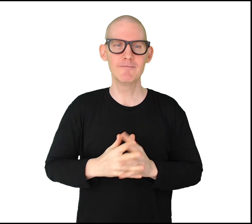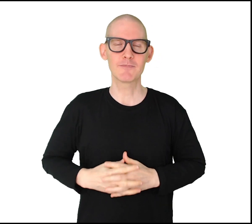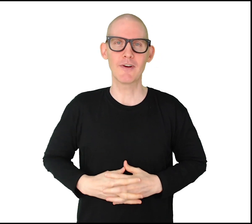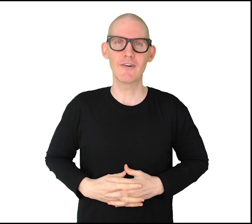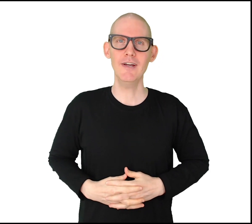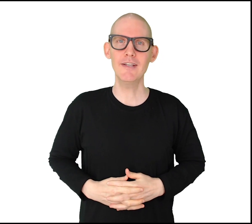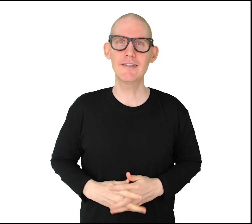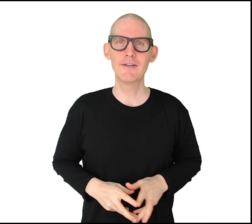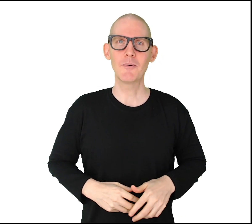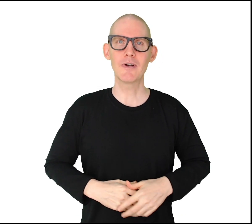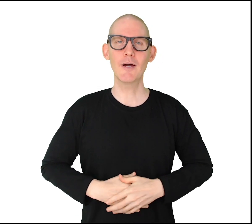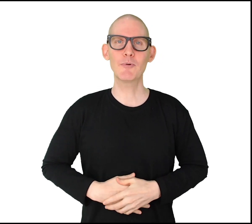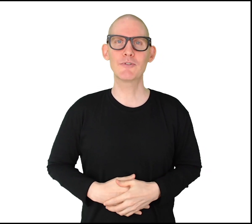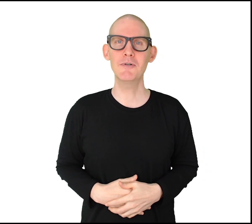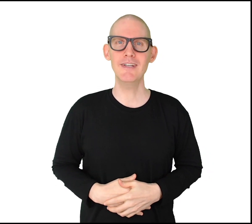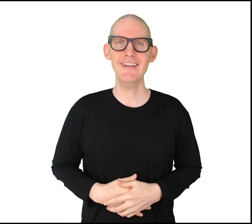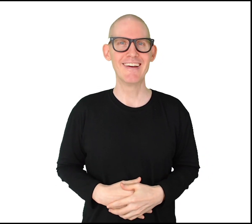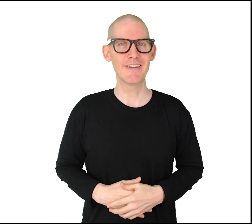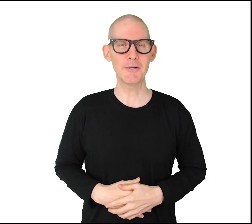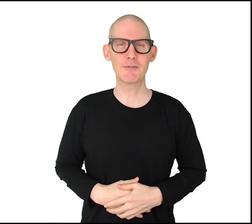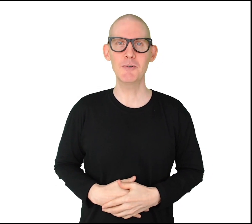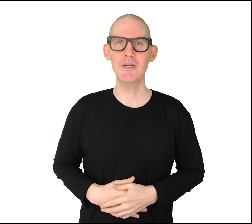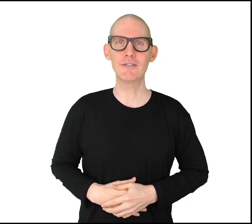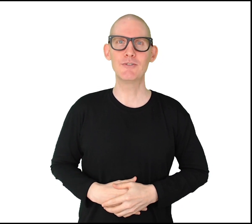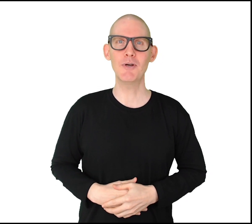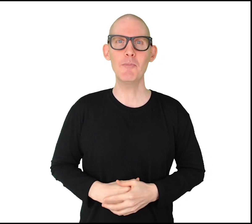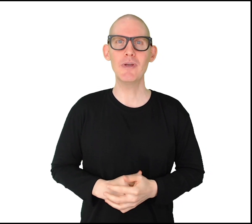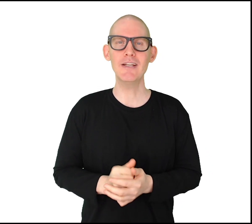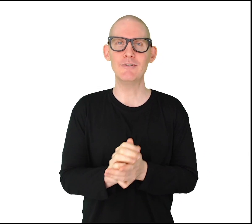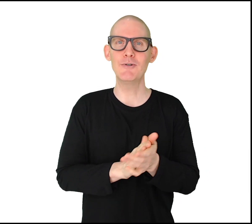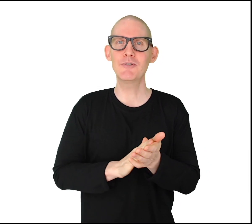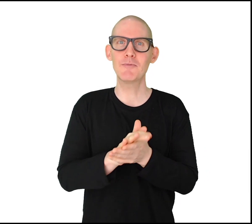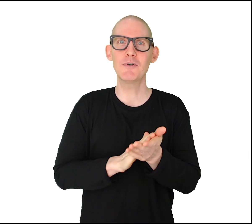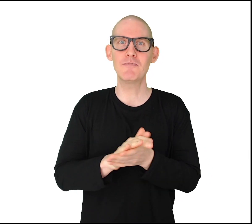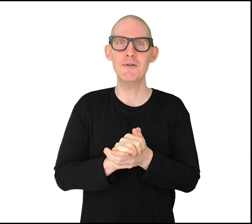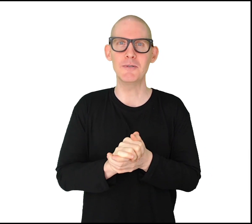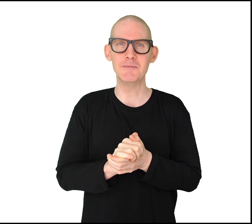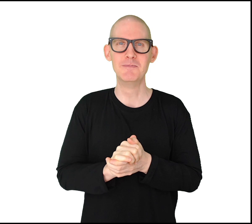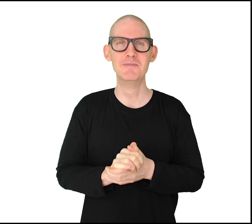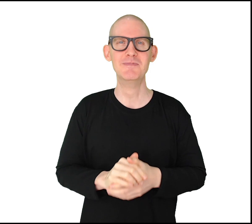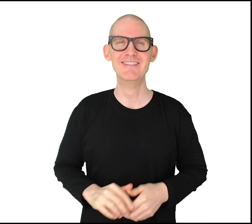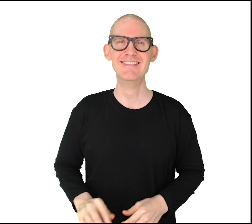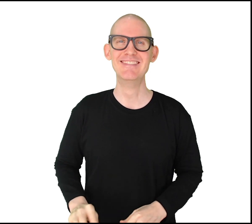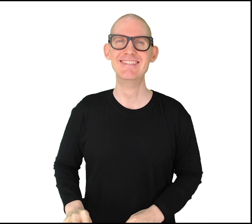All right, what an opportunity. Let's do it. Let's jump in and do some review.